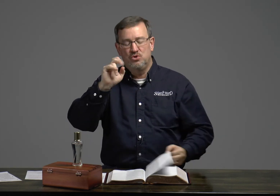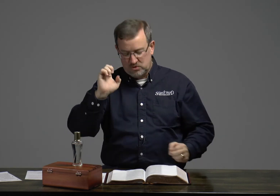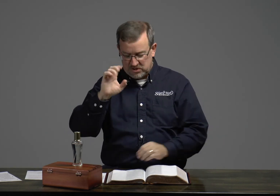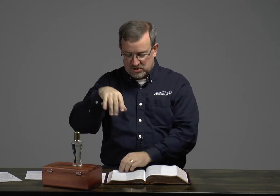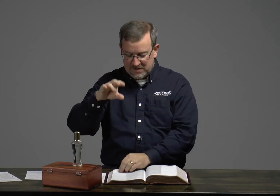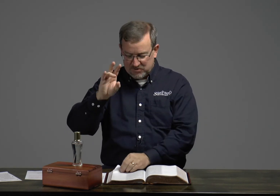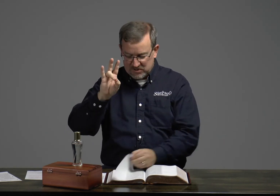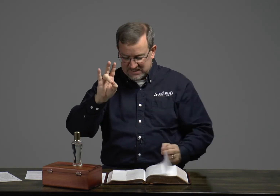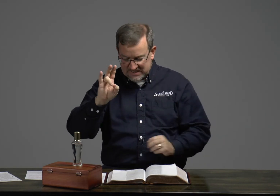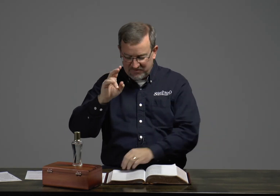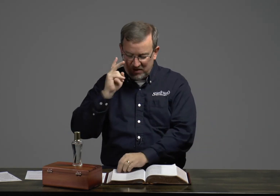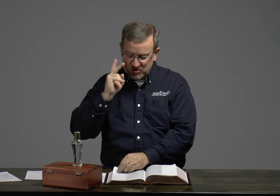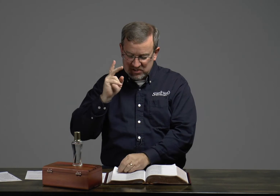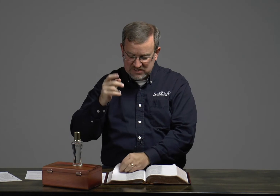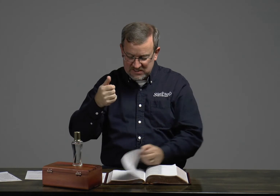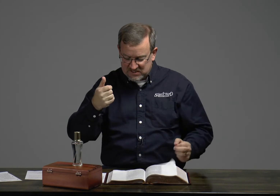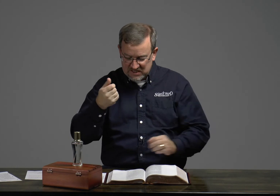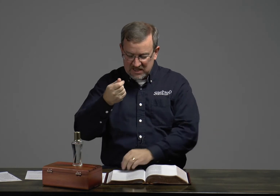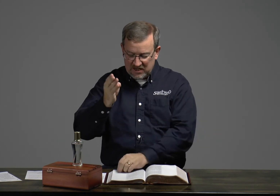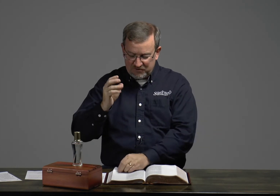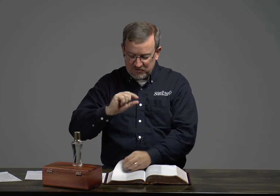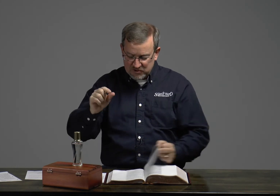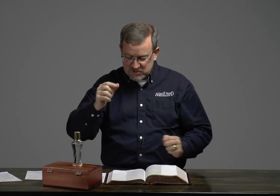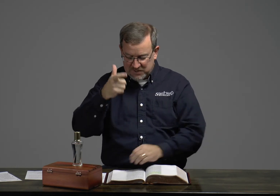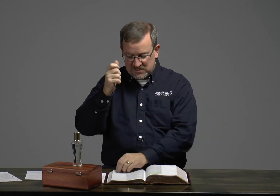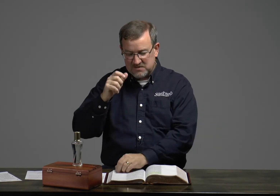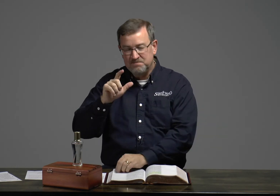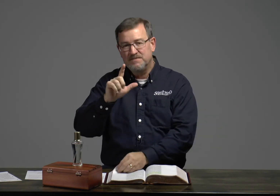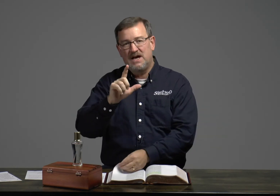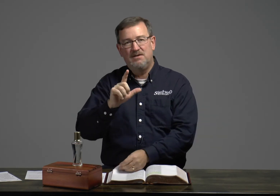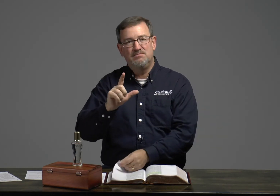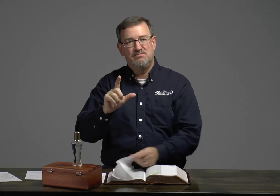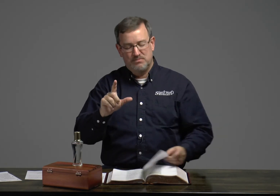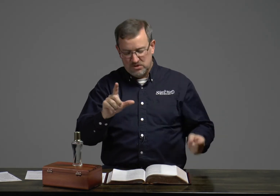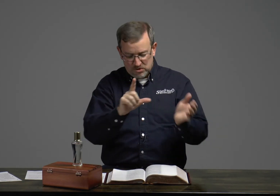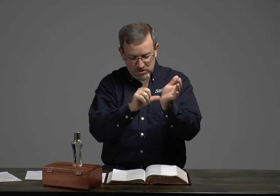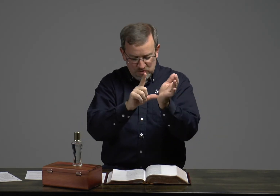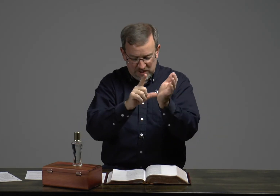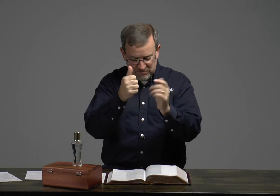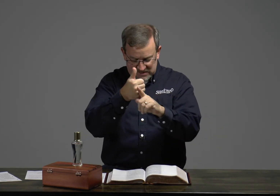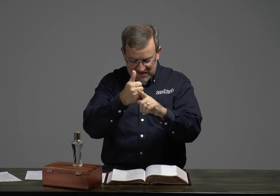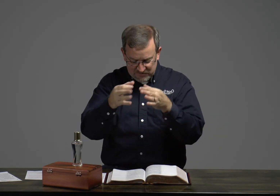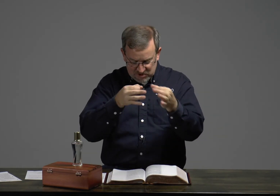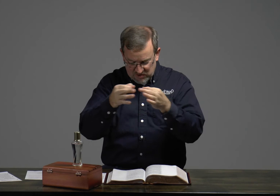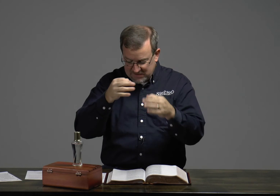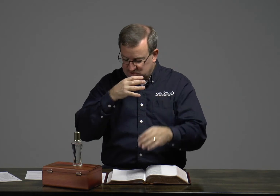Luke chapter 7. I want you to see just a few verses because Luke himself describes the